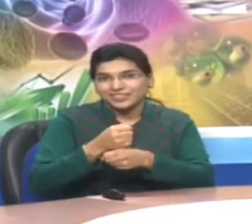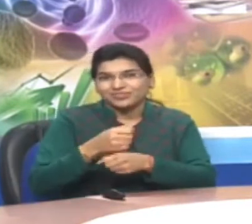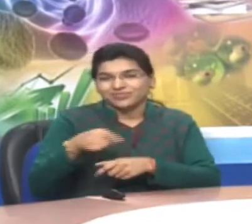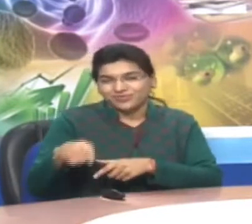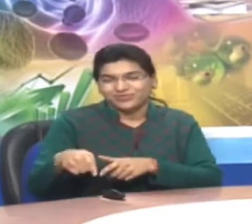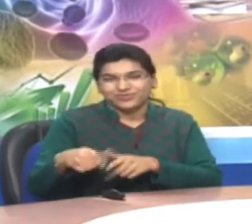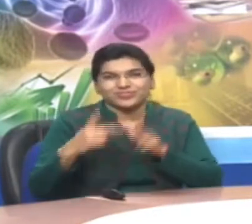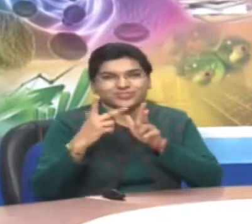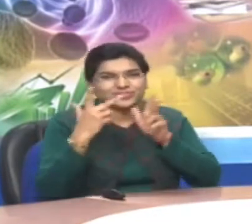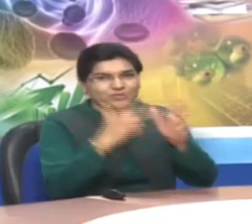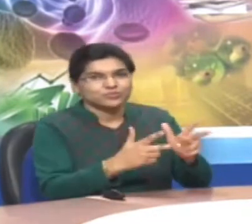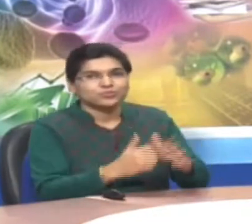Gerard says,